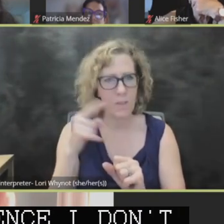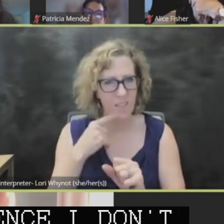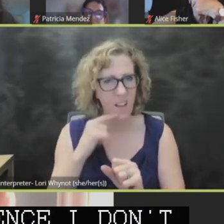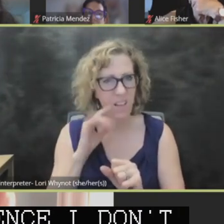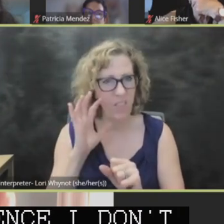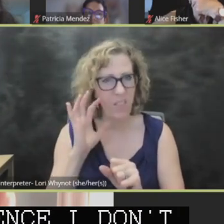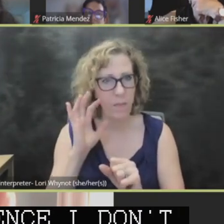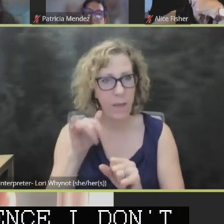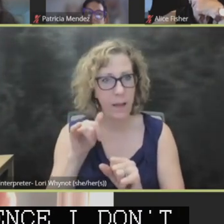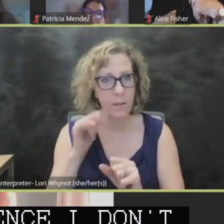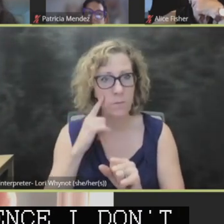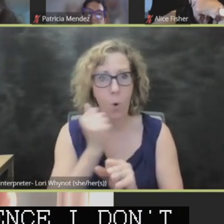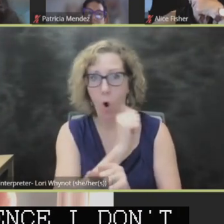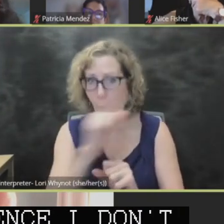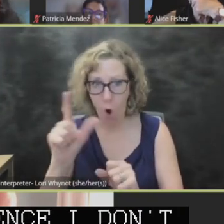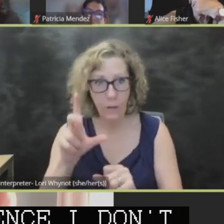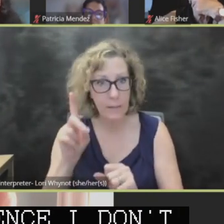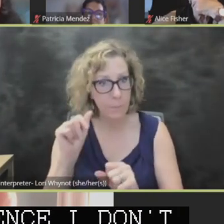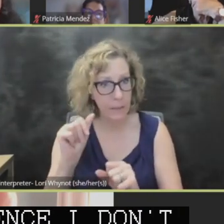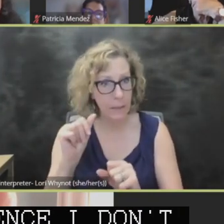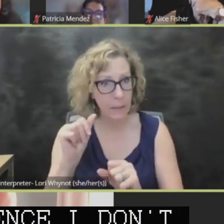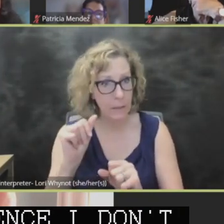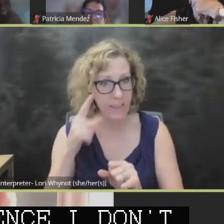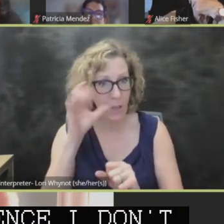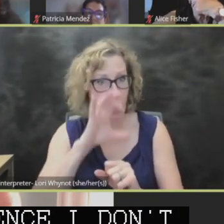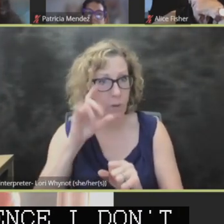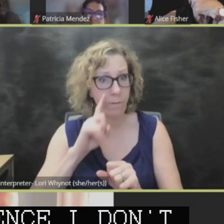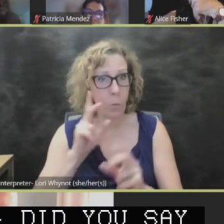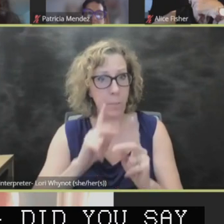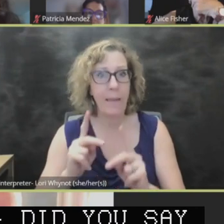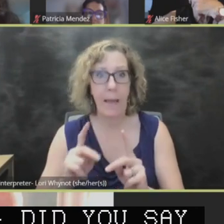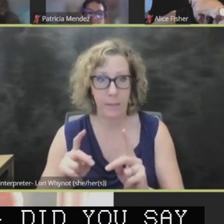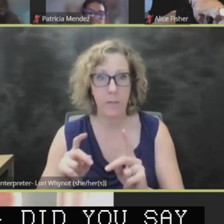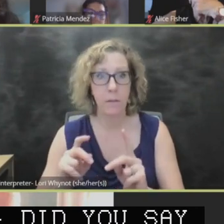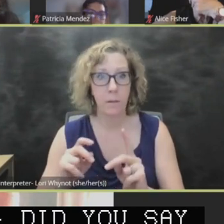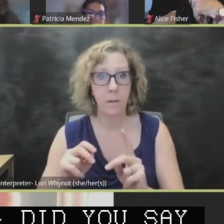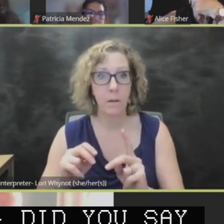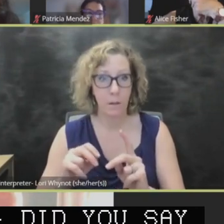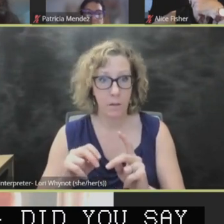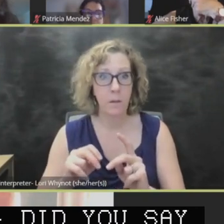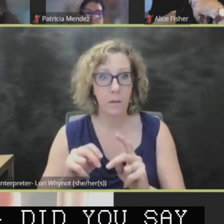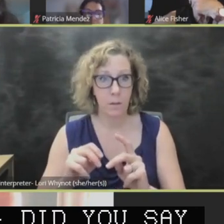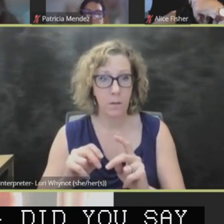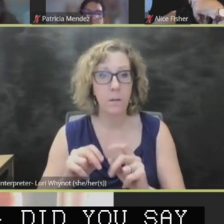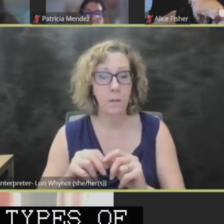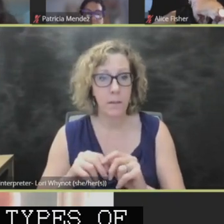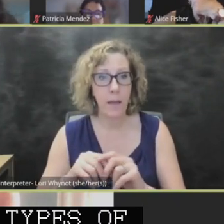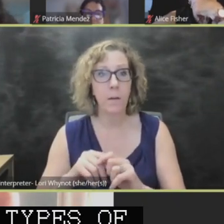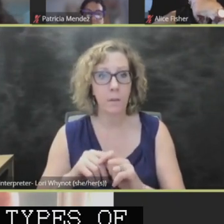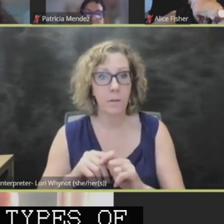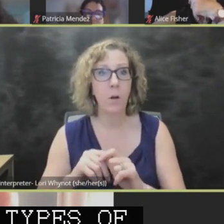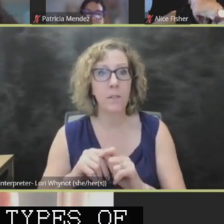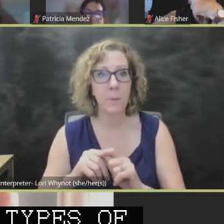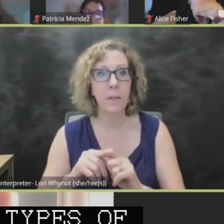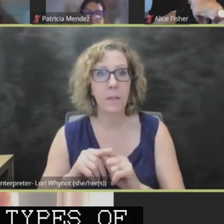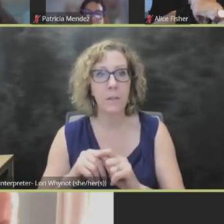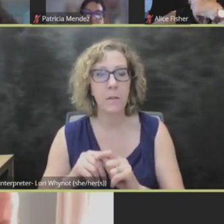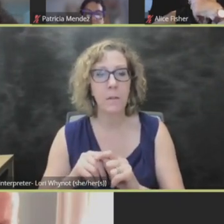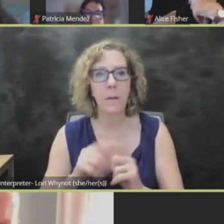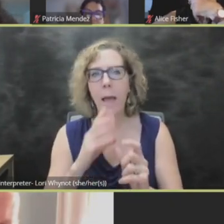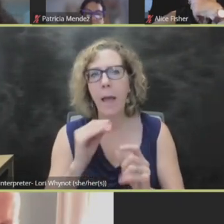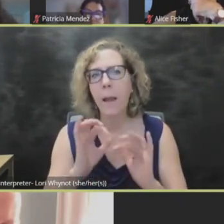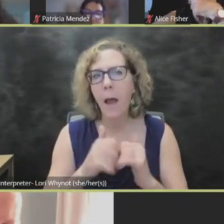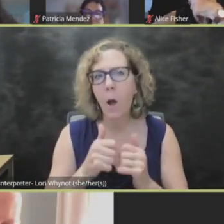across all types of disabilities? I think you might have, but yeah. Also how to follow up on that? Yeah, all